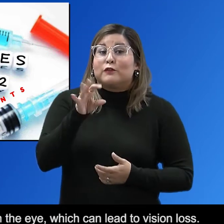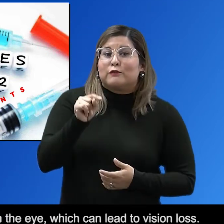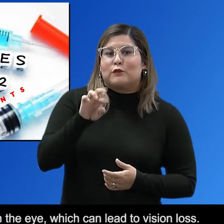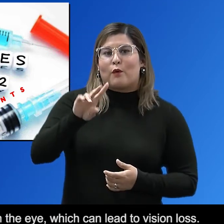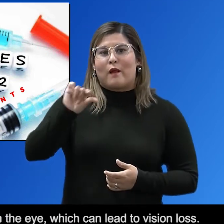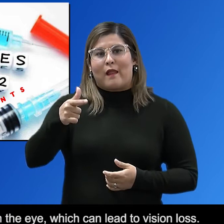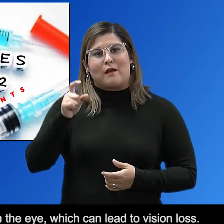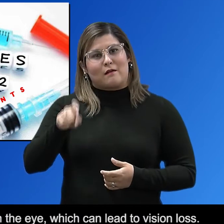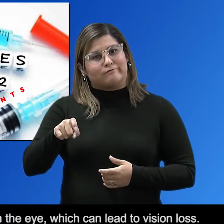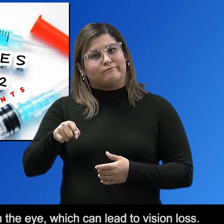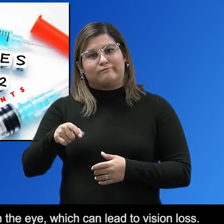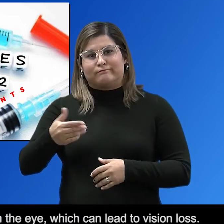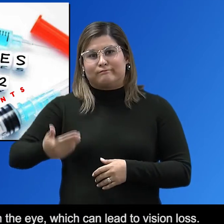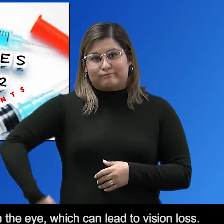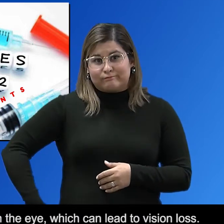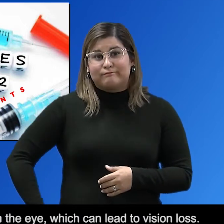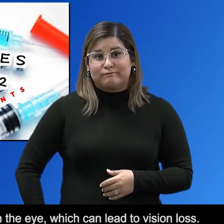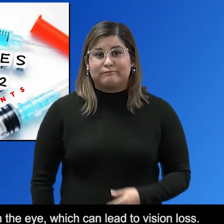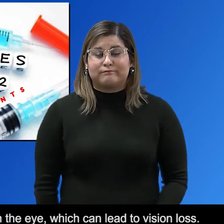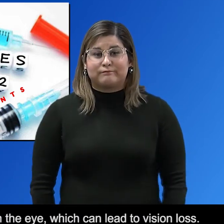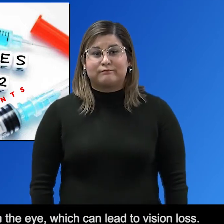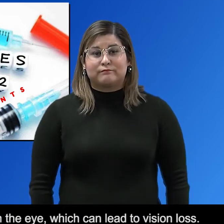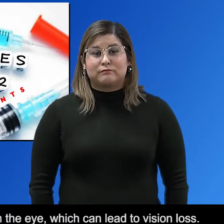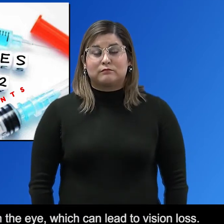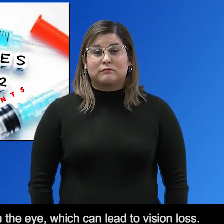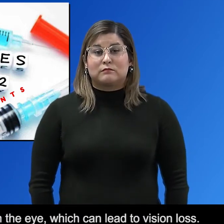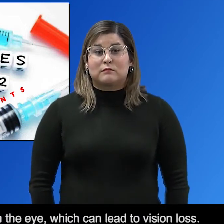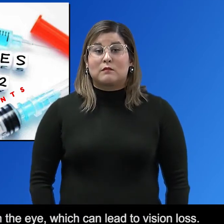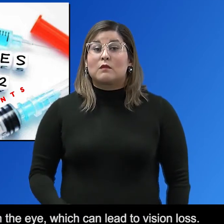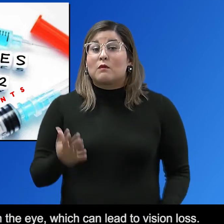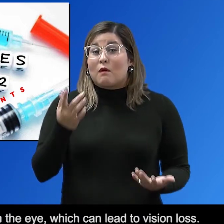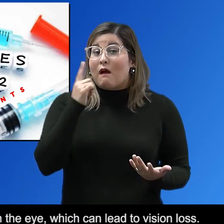Deterioration deterioration in the eye, which can lead to vision loss.